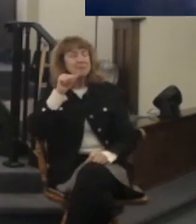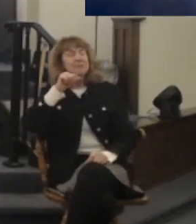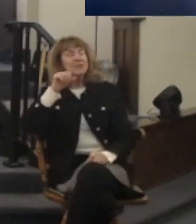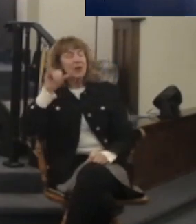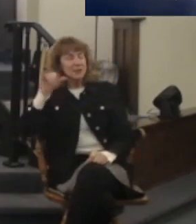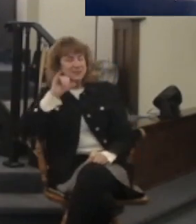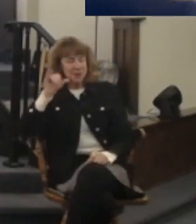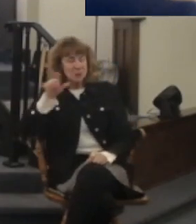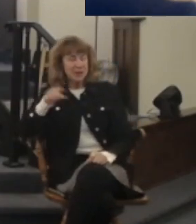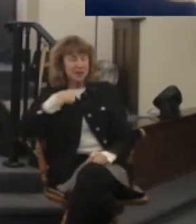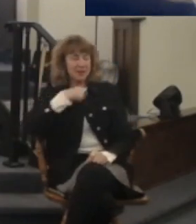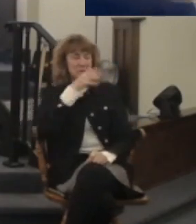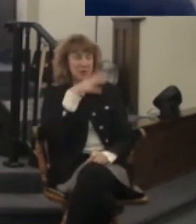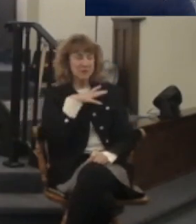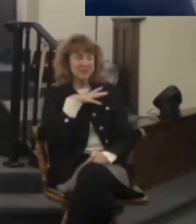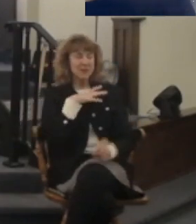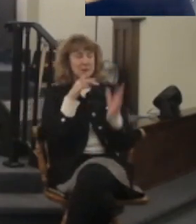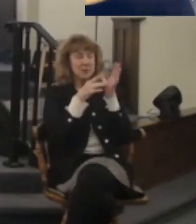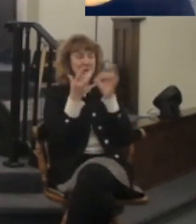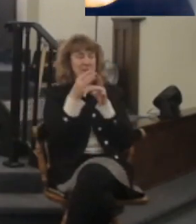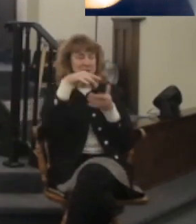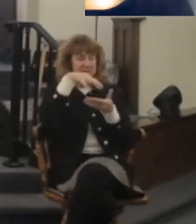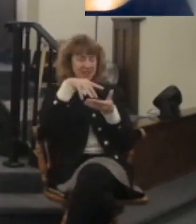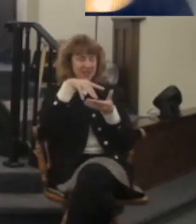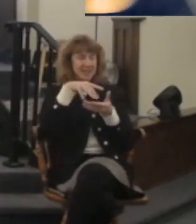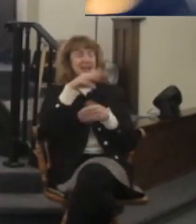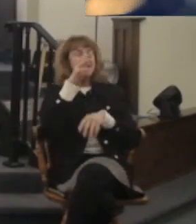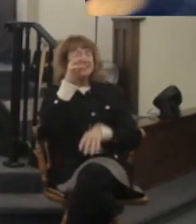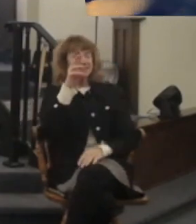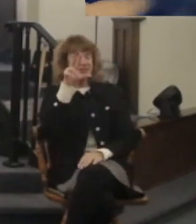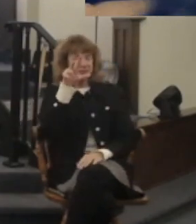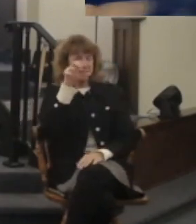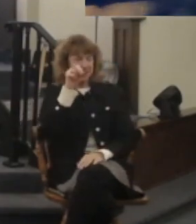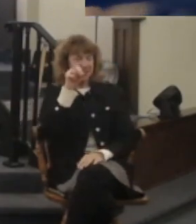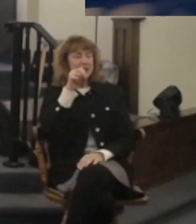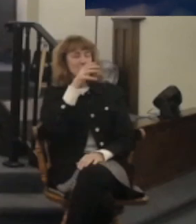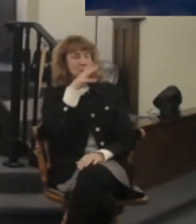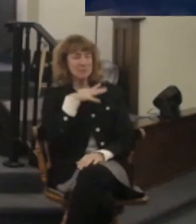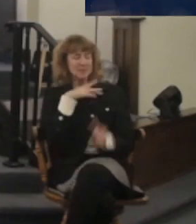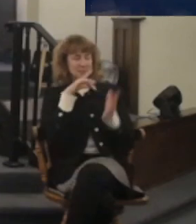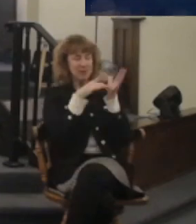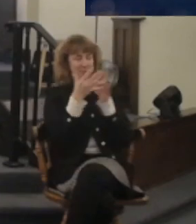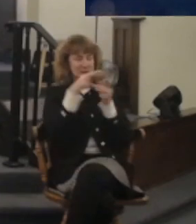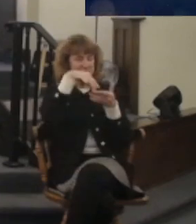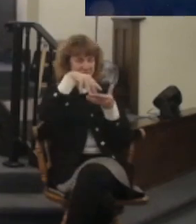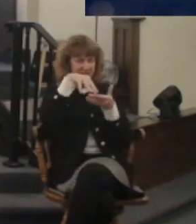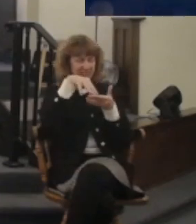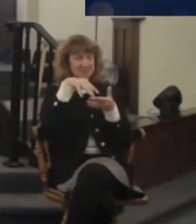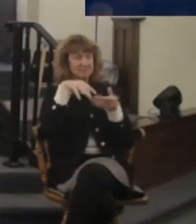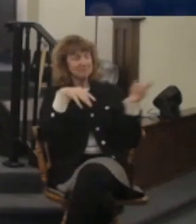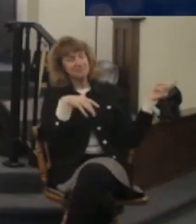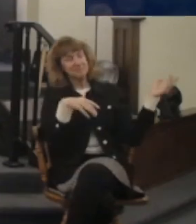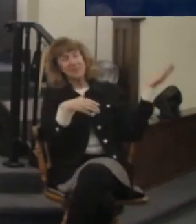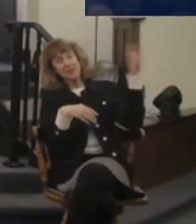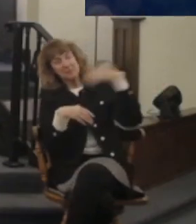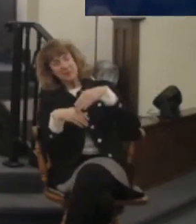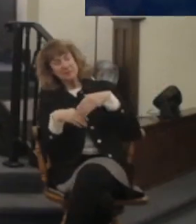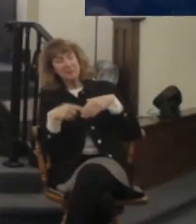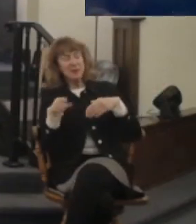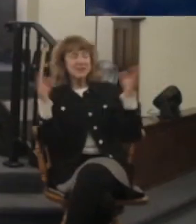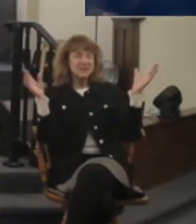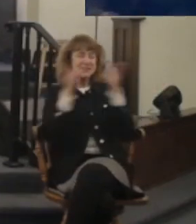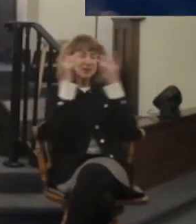Also, we have a women's Bible study on Tuesday at 6:30. It'll be in one of the two rooms back here. Use the front entrance. And we also have a